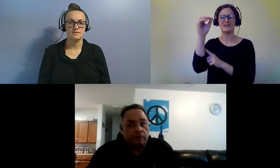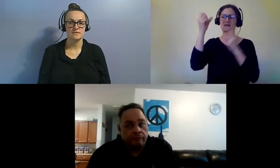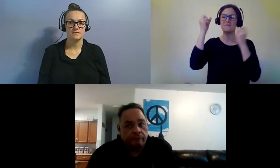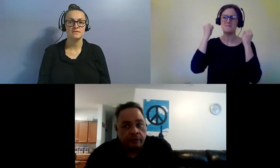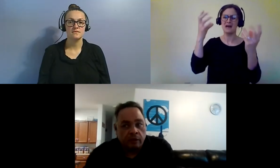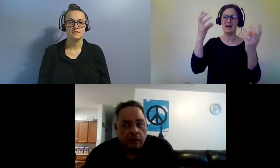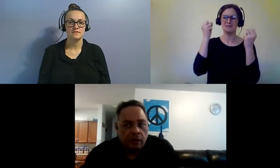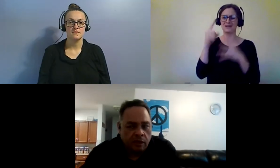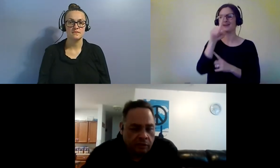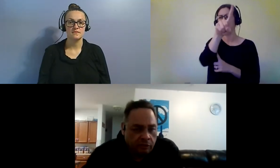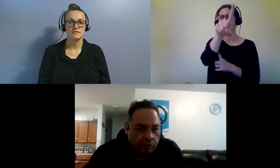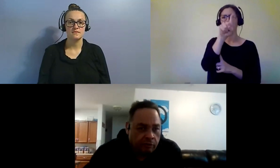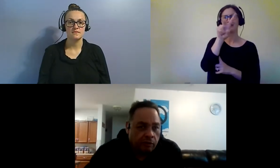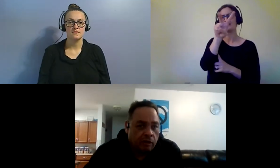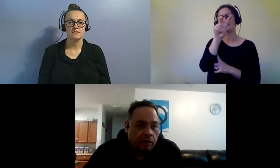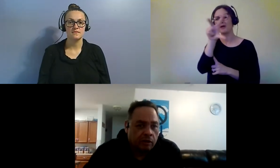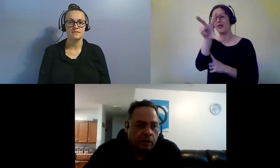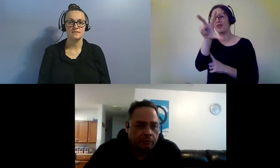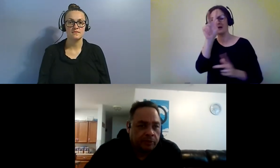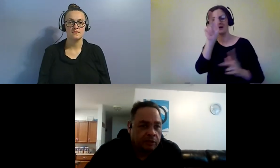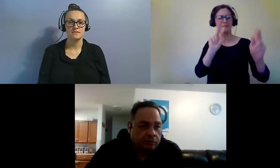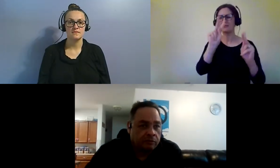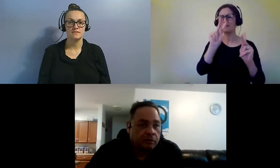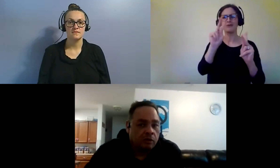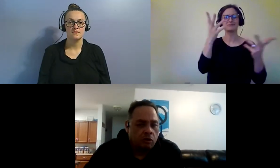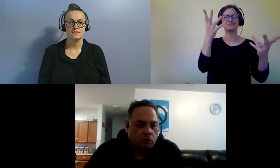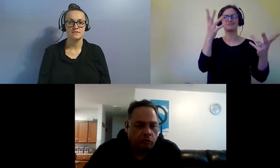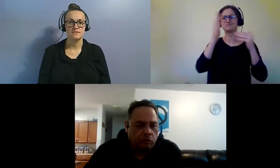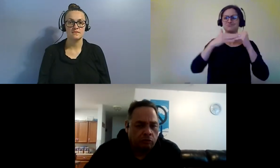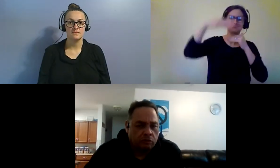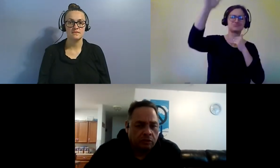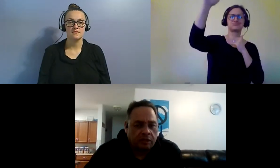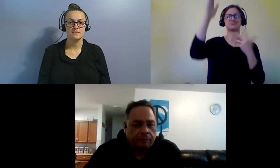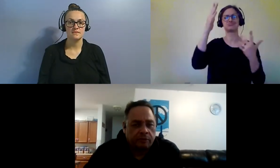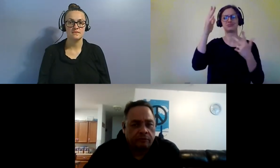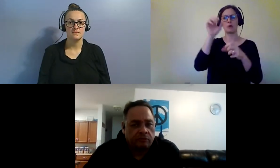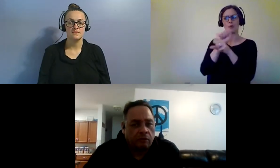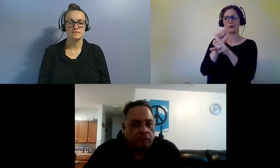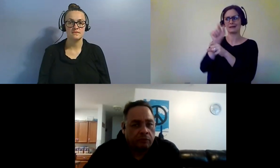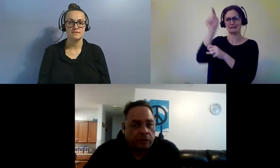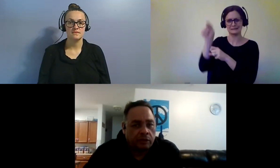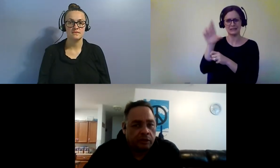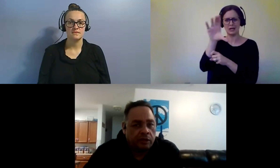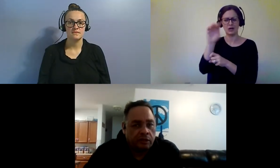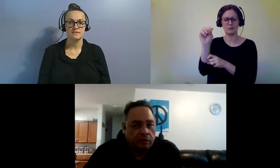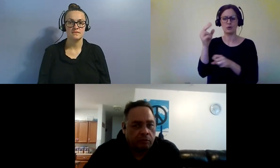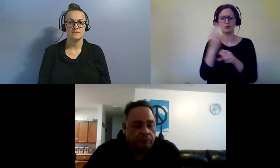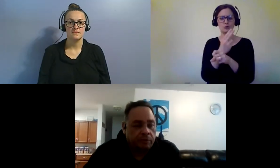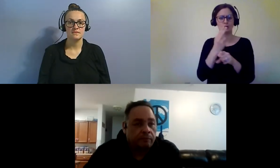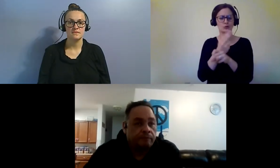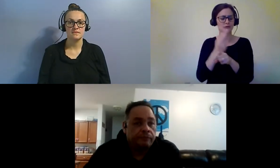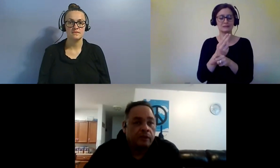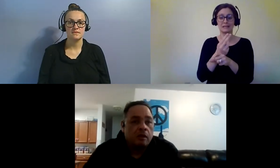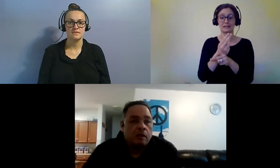working in their companies who use adaptive software and